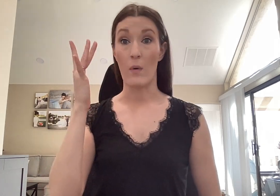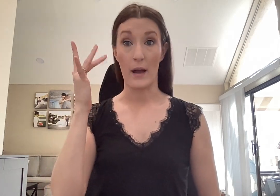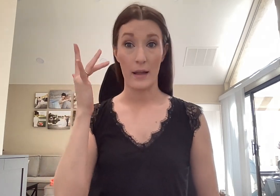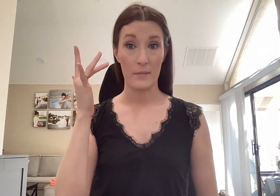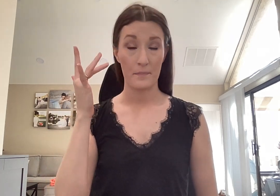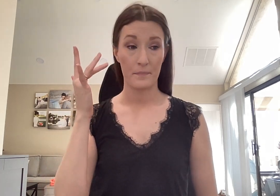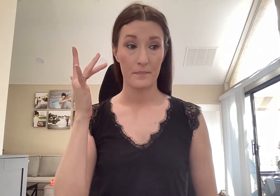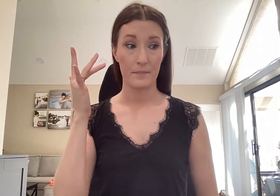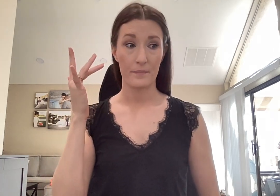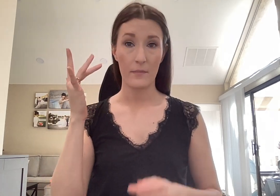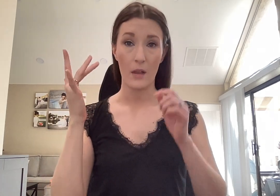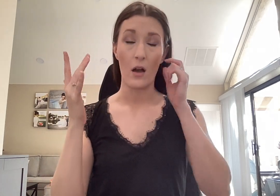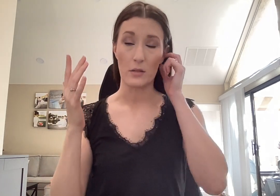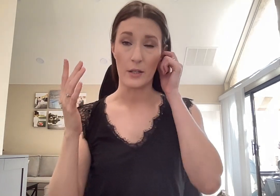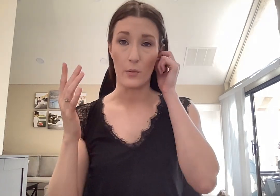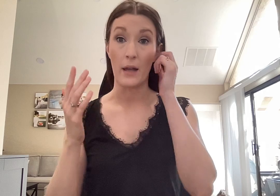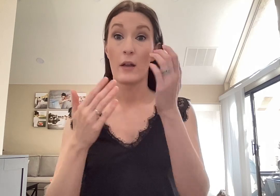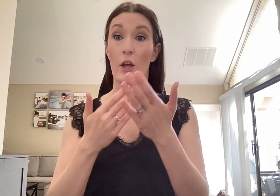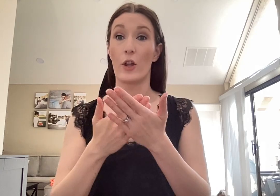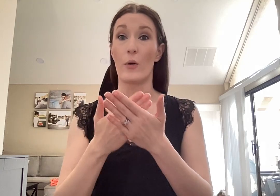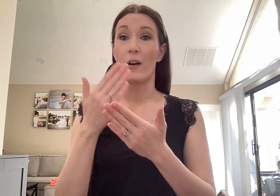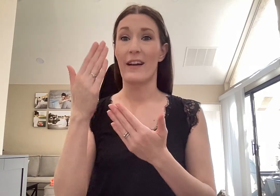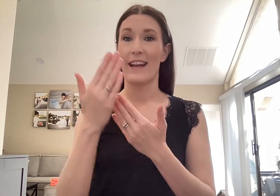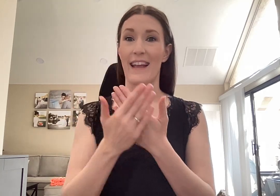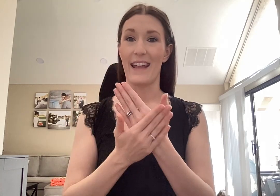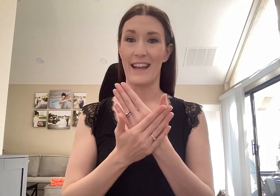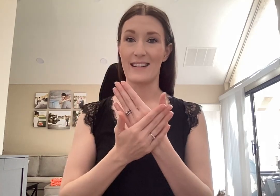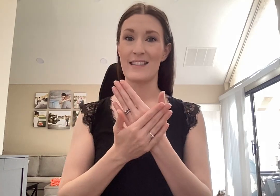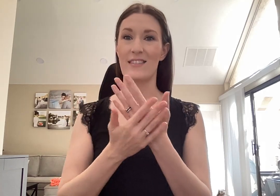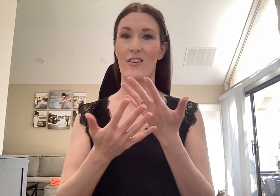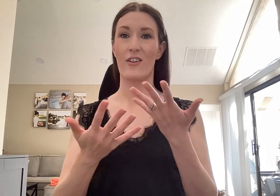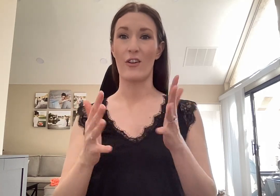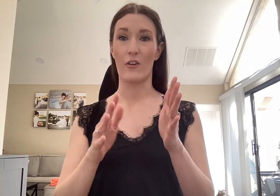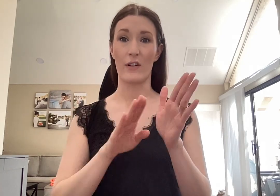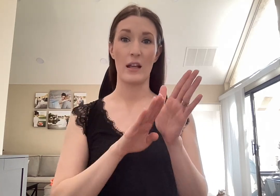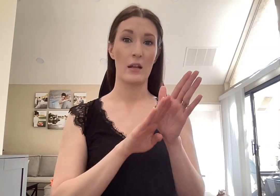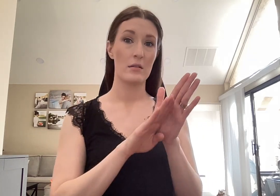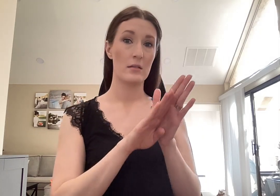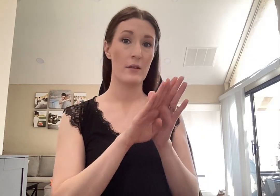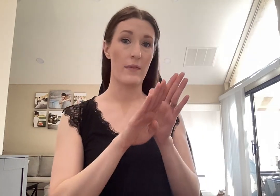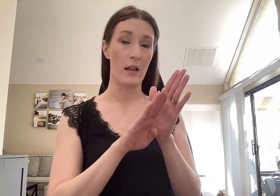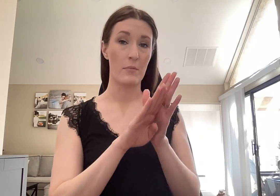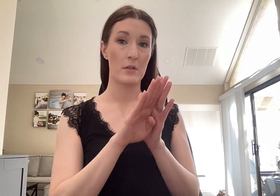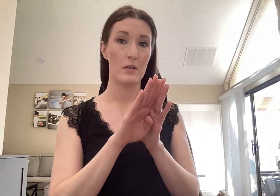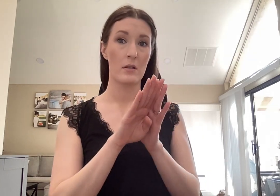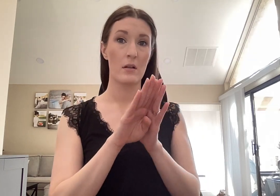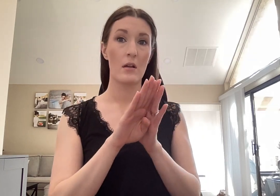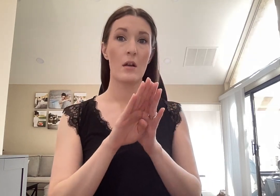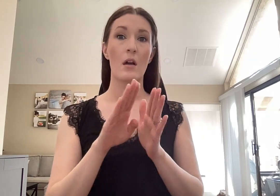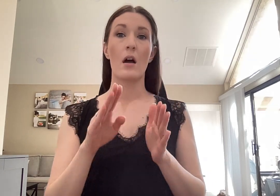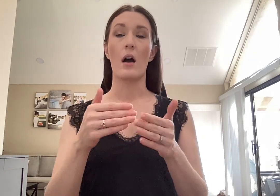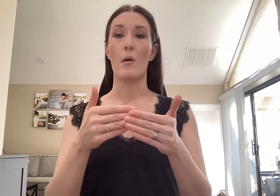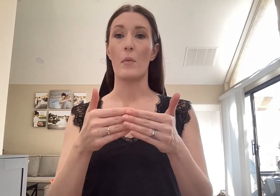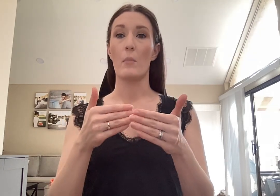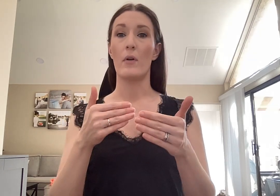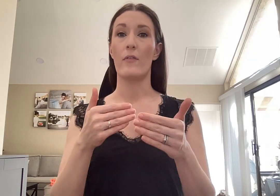Why? I'll tell you why. Your hands are already developed